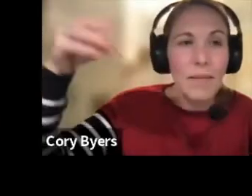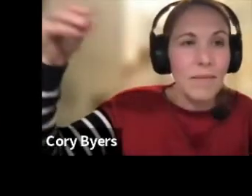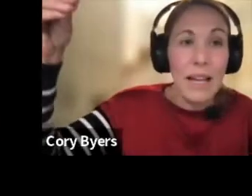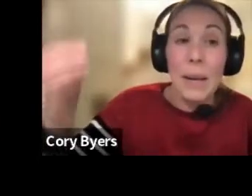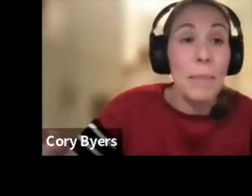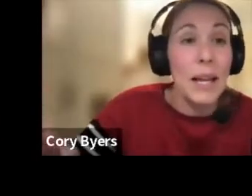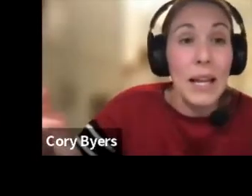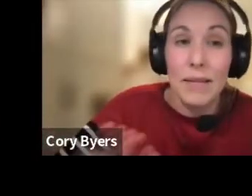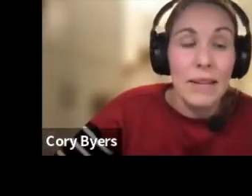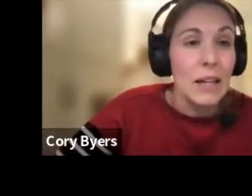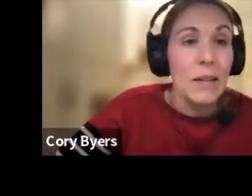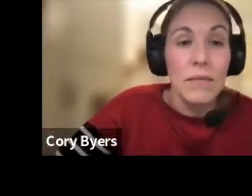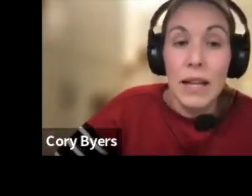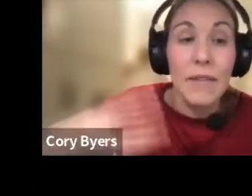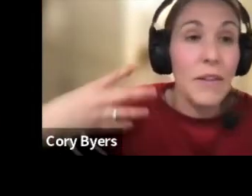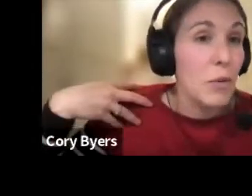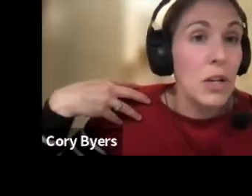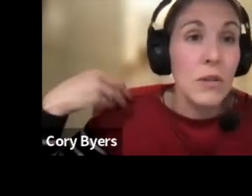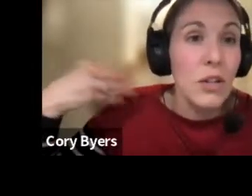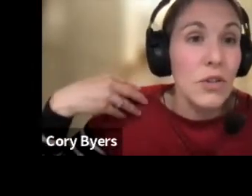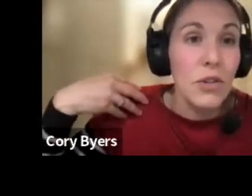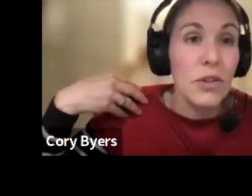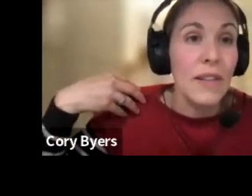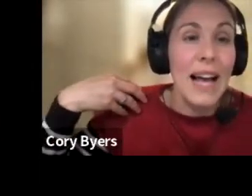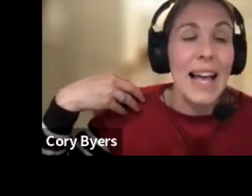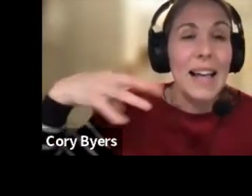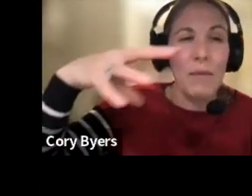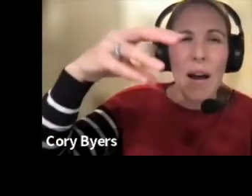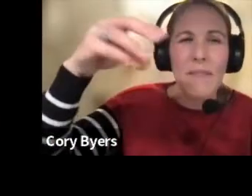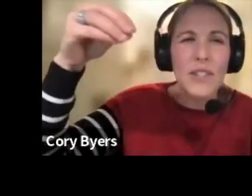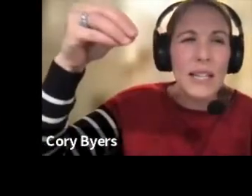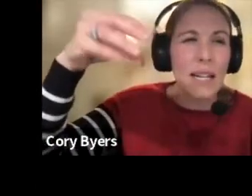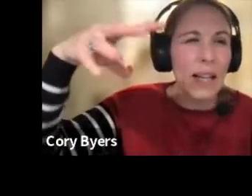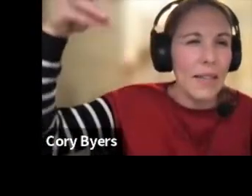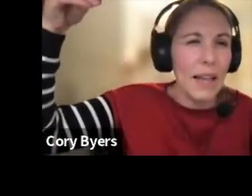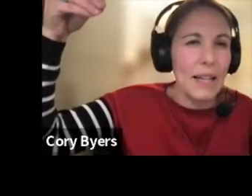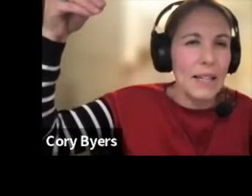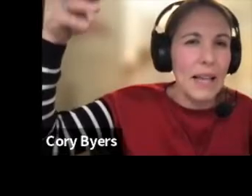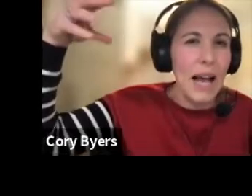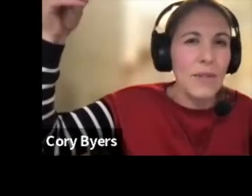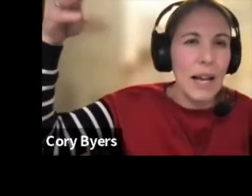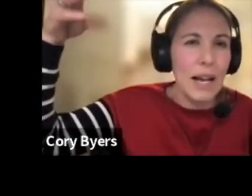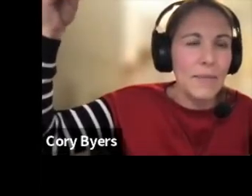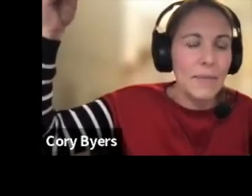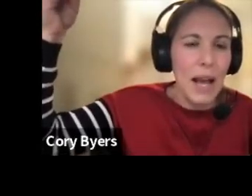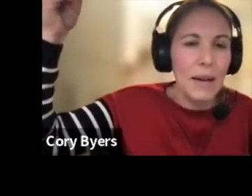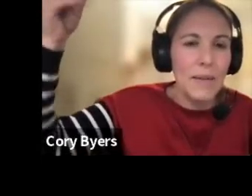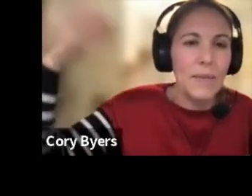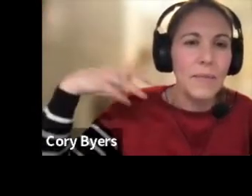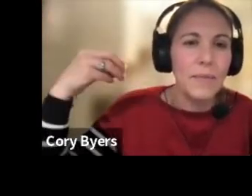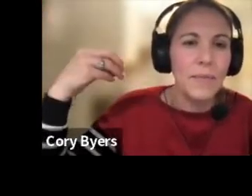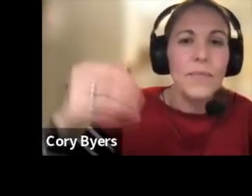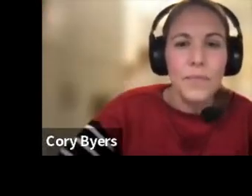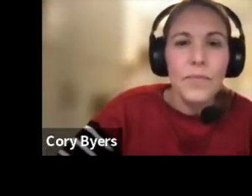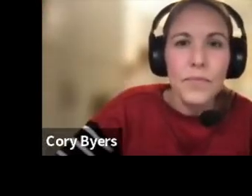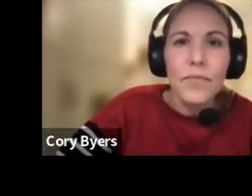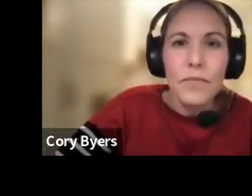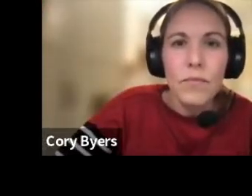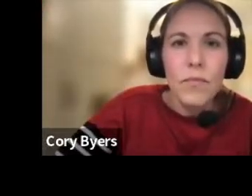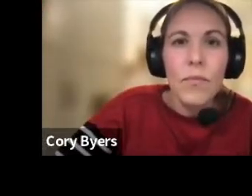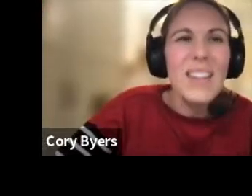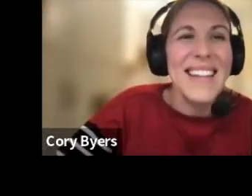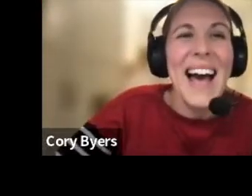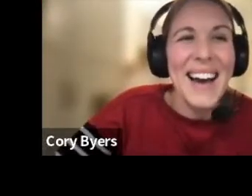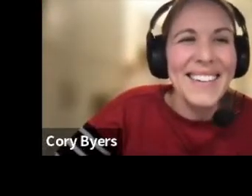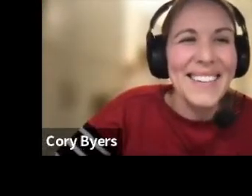okay. It can be. If you want to do it on your shoulder, that I've just seen it like this outside. Okay. Yeah. Yeah. I see a lot of